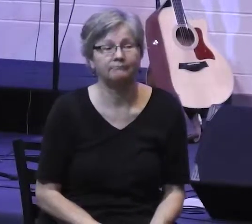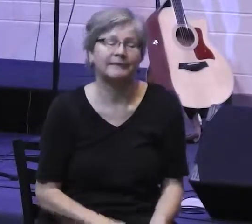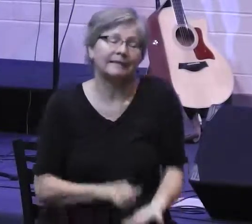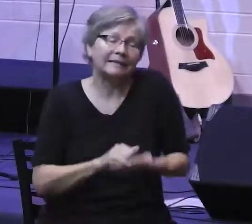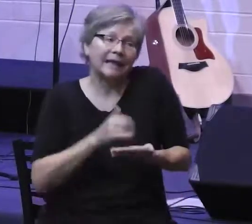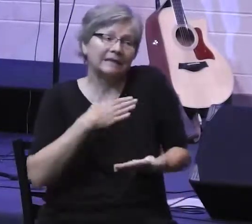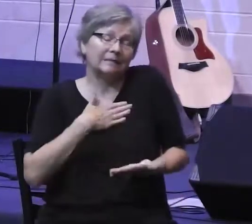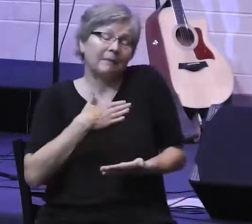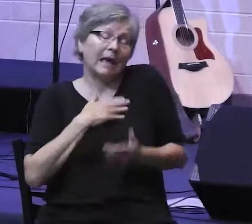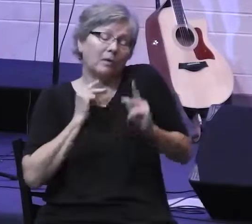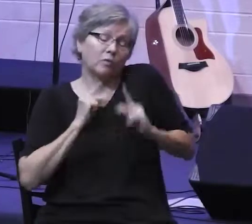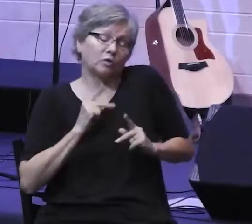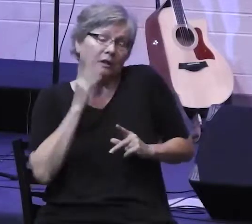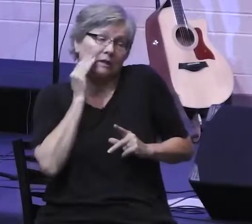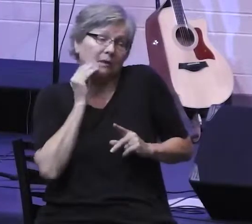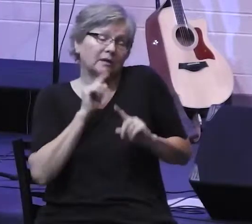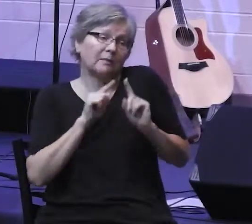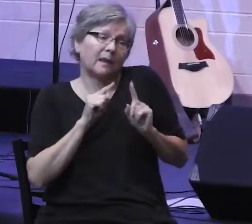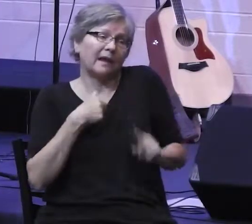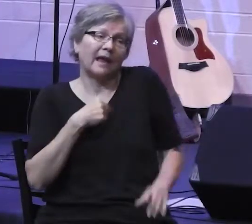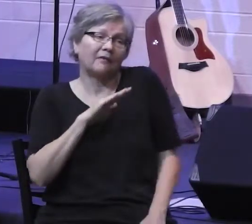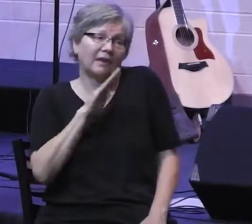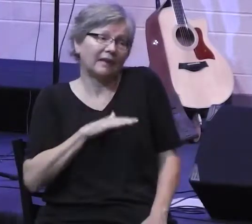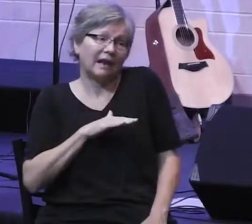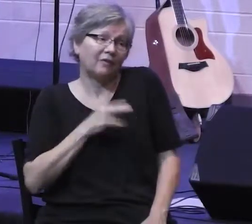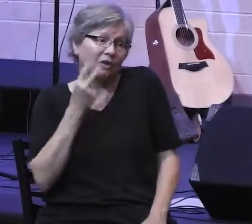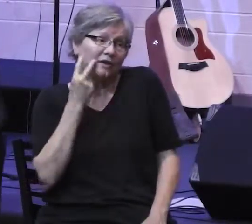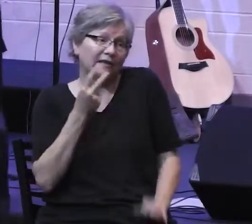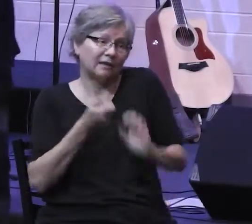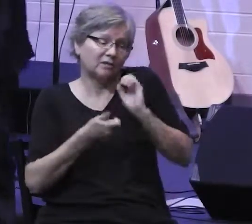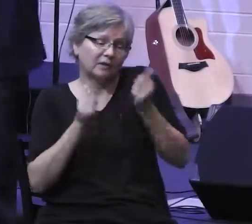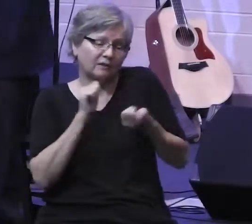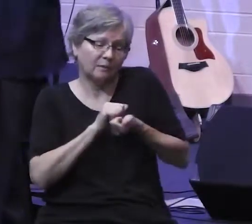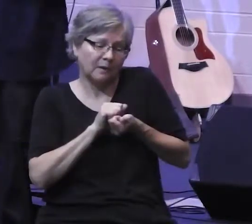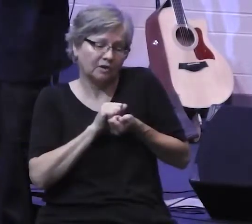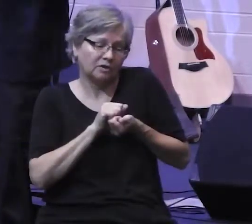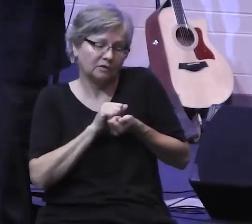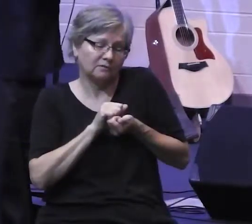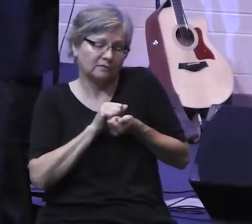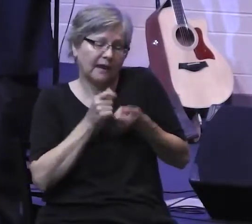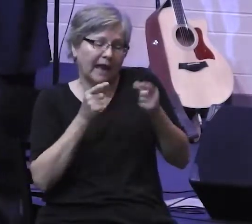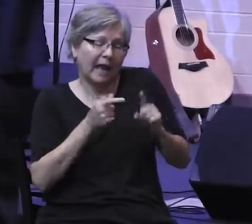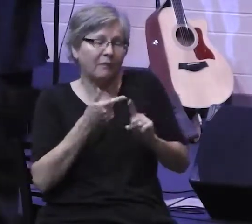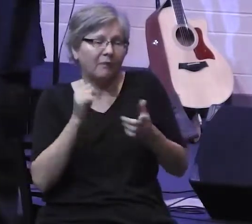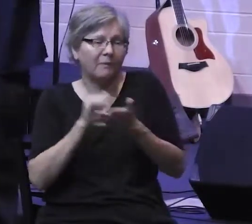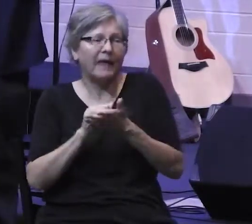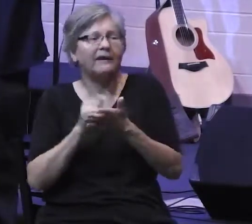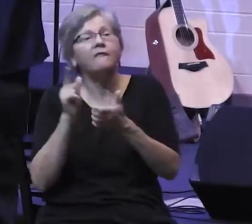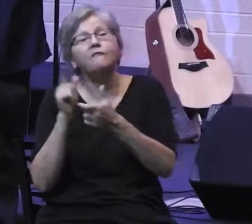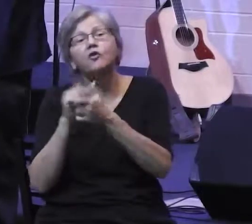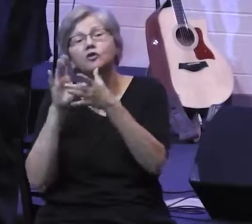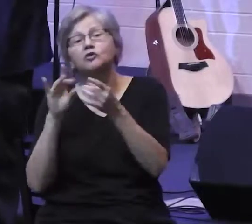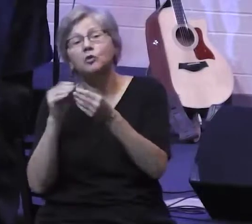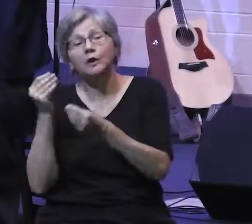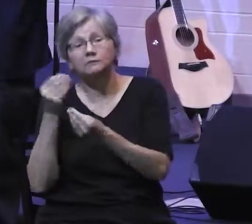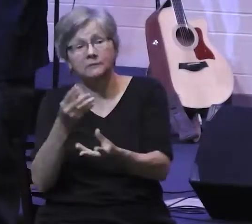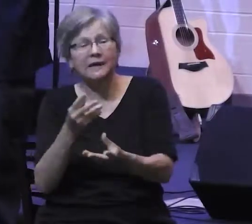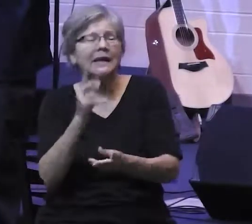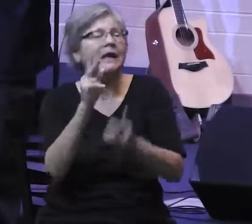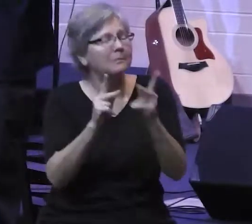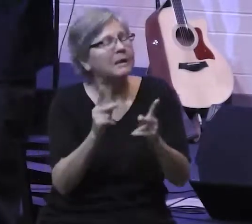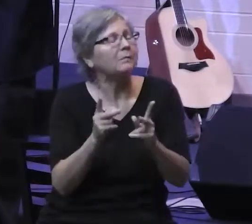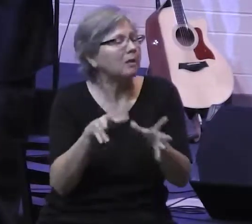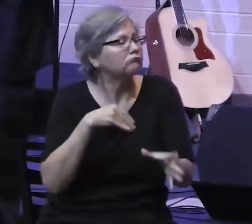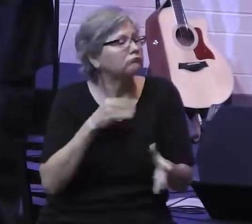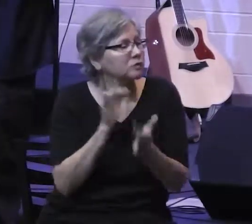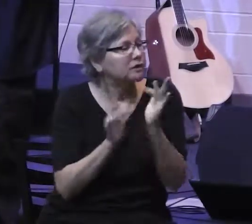personal experience, but I've never seen transformation take place from the first story. Yes, people come to know Jesus, but they always wrestle with